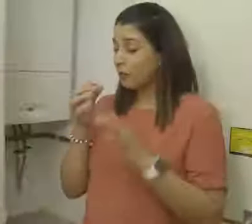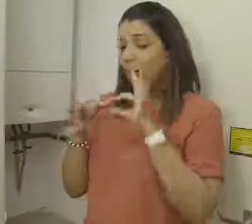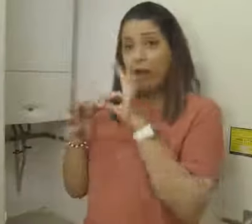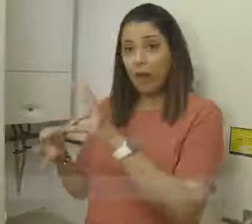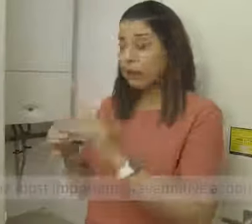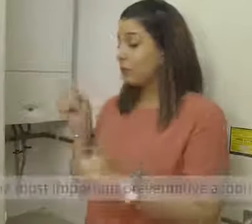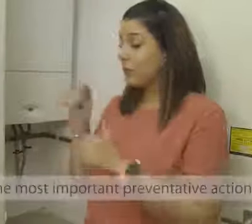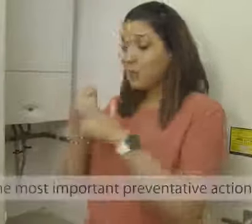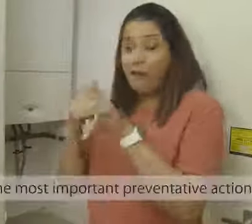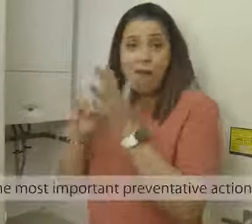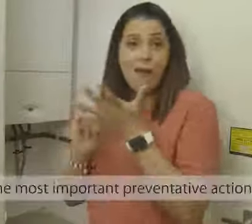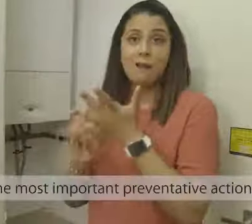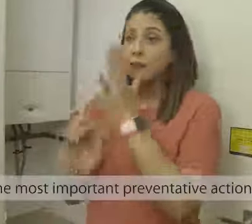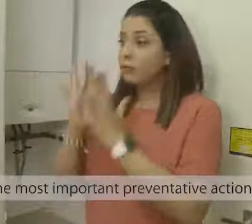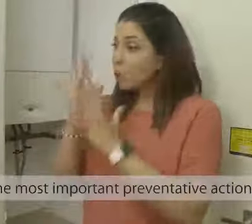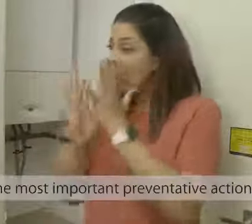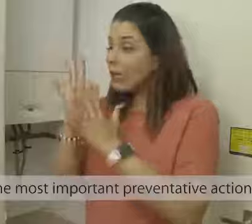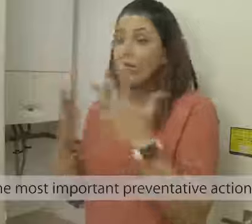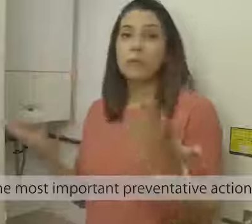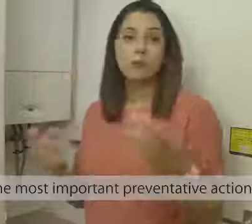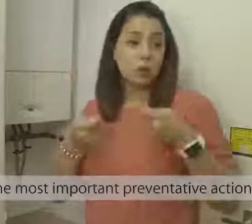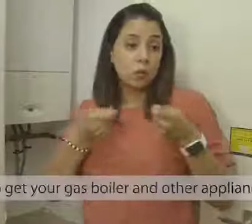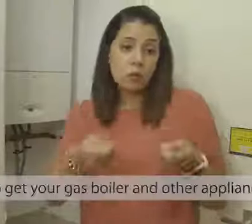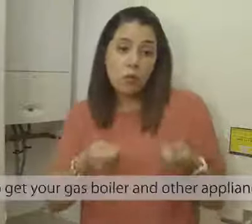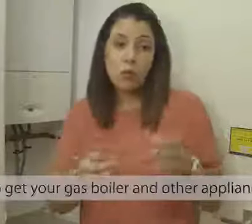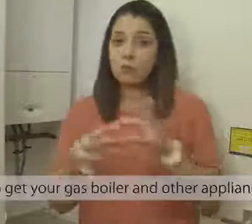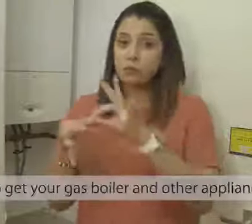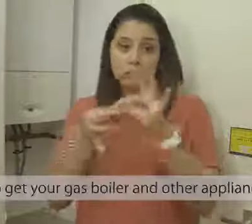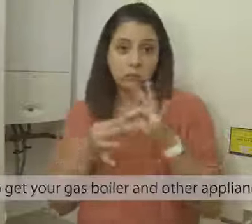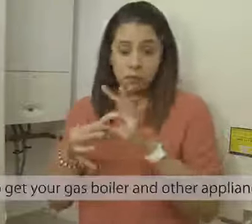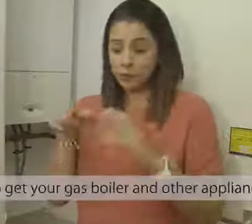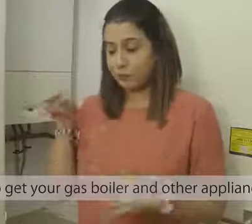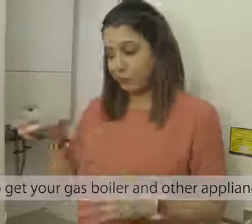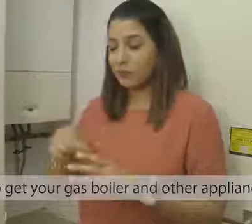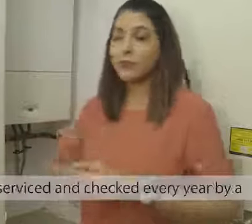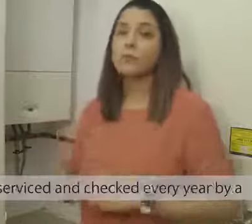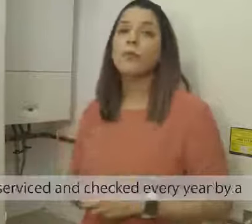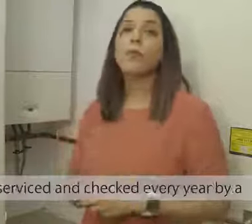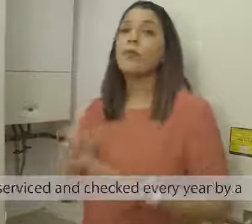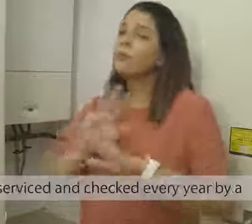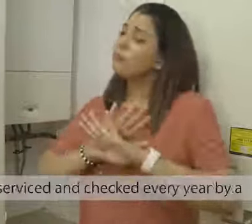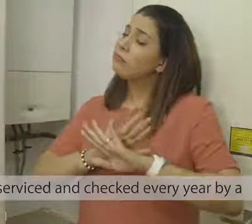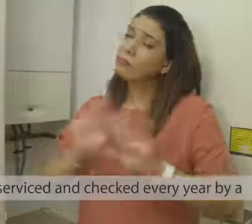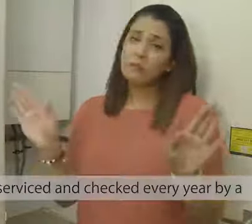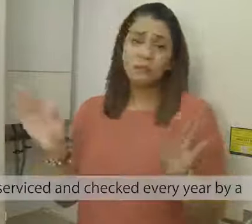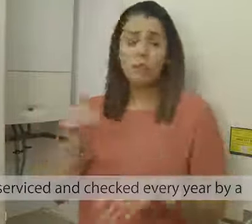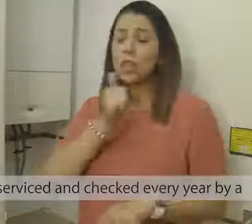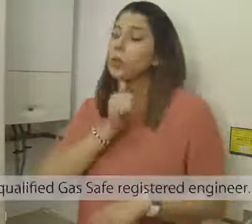The most important preventative action is to get your gas boiler and other appliances serviced and checked every year by a